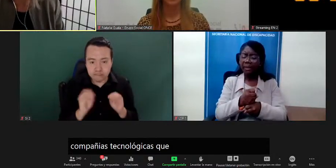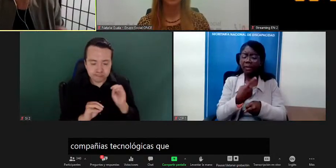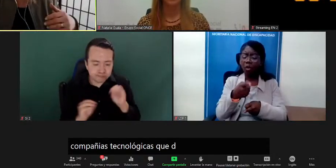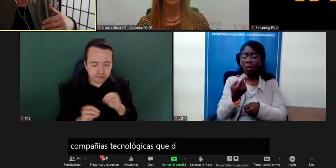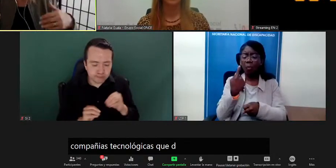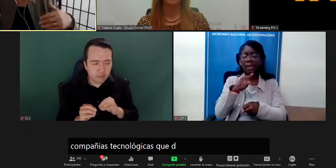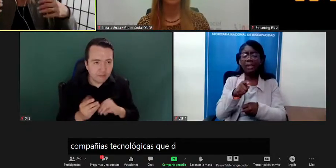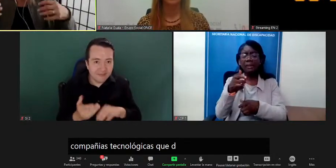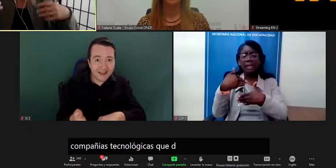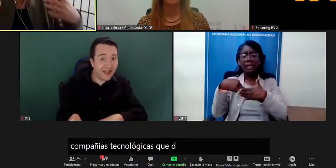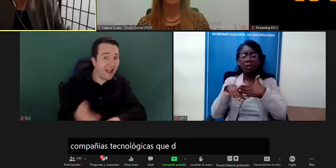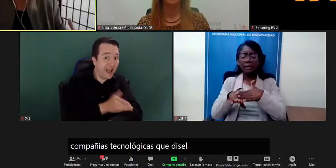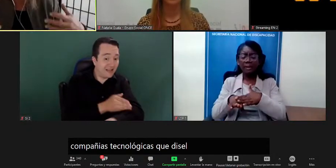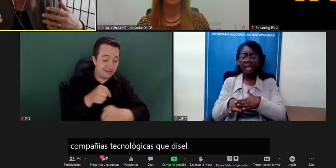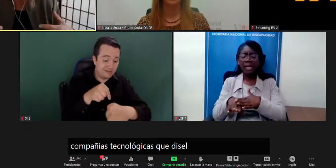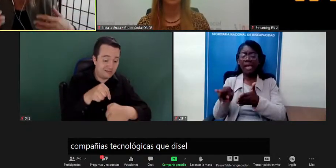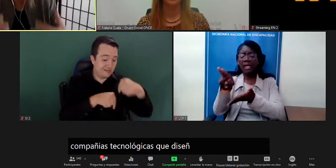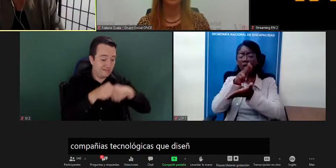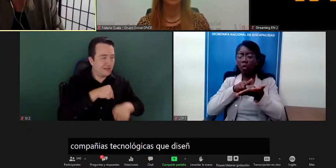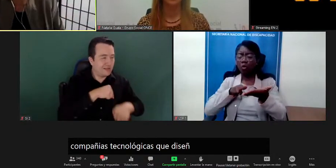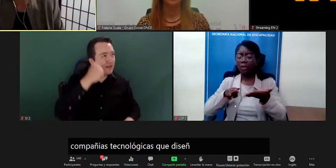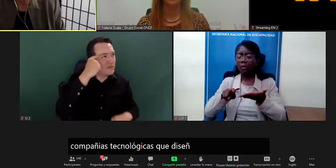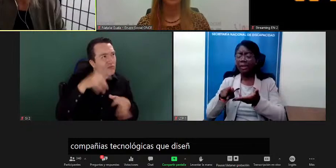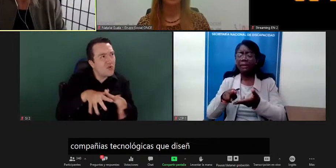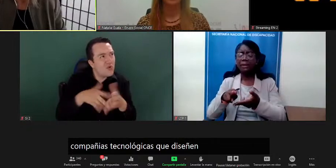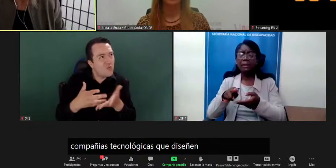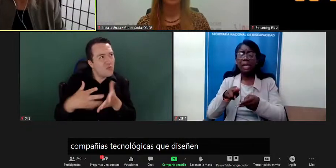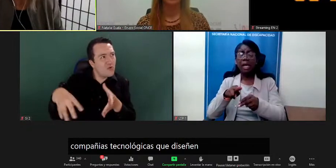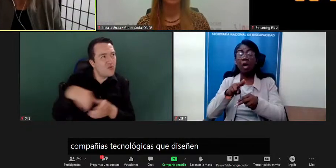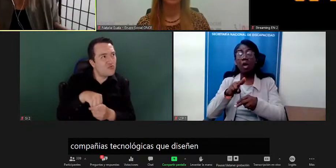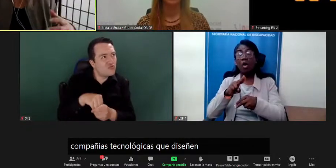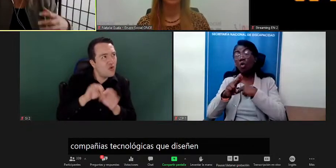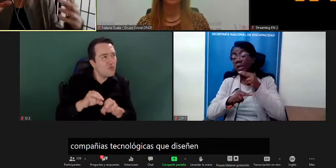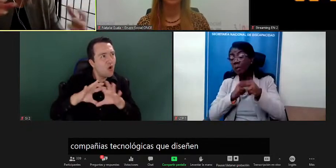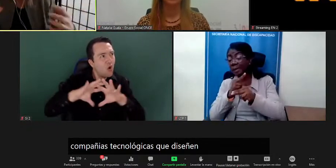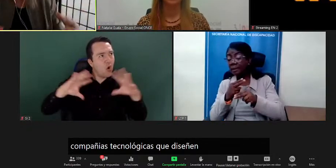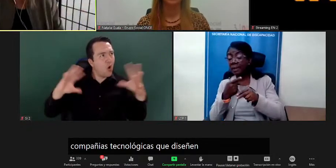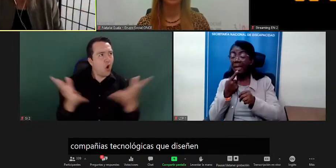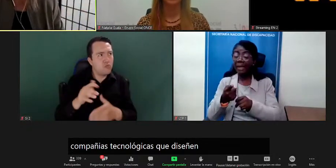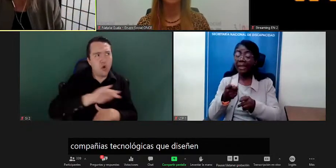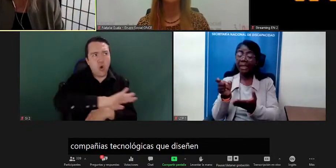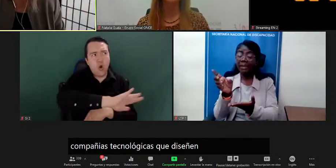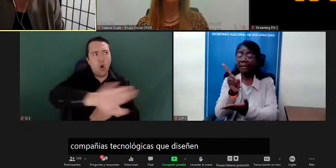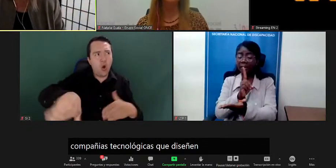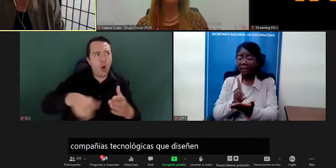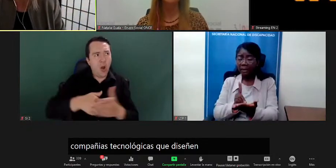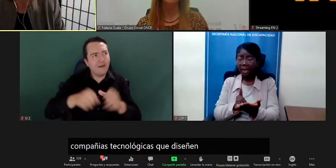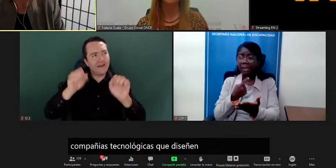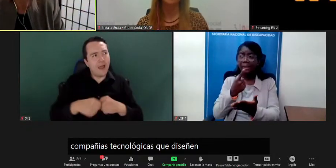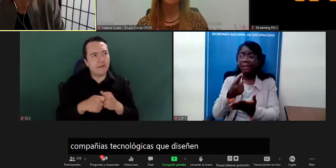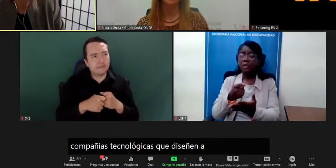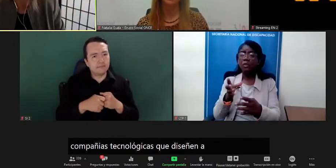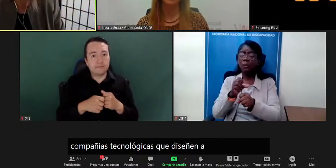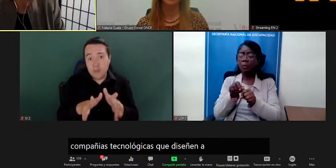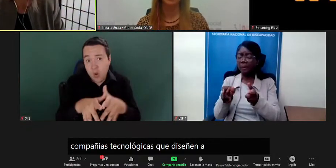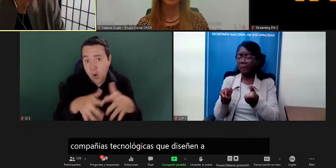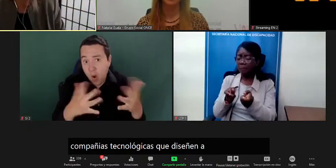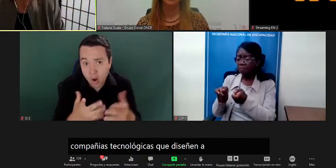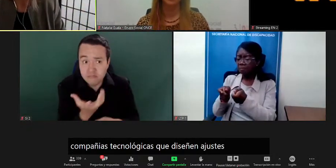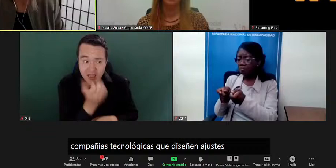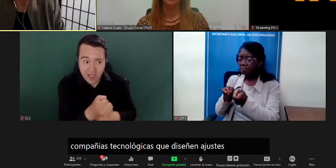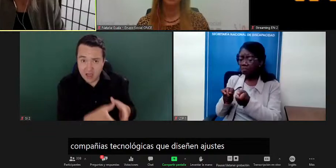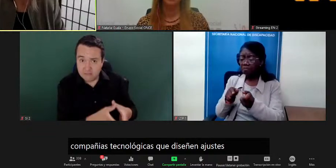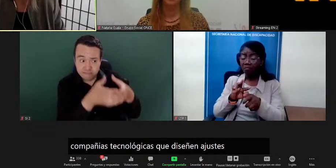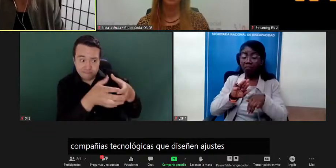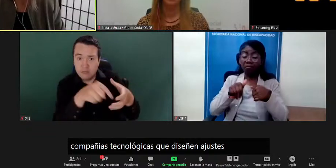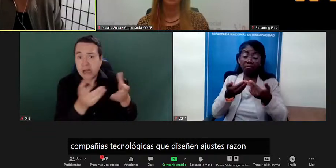developed for them to be inclusive and universal from their design or to make reasonable adjustments